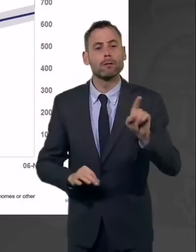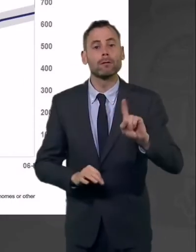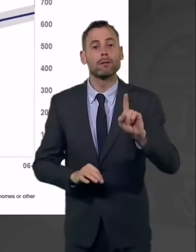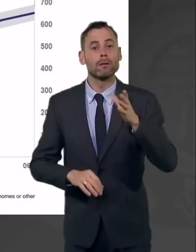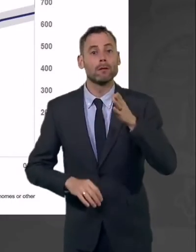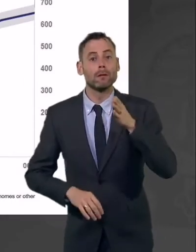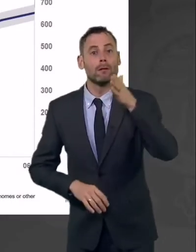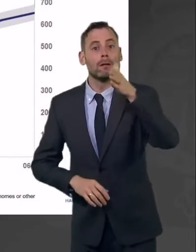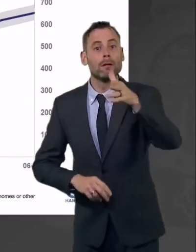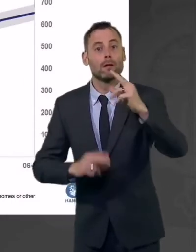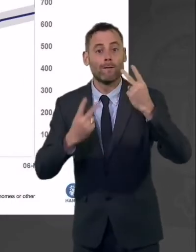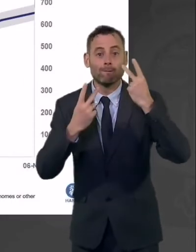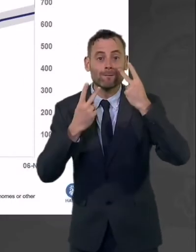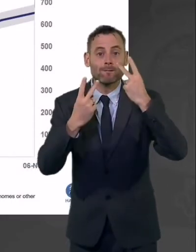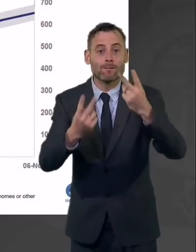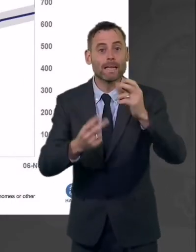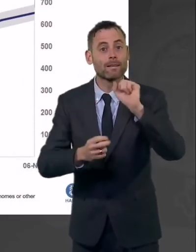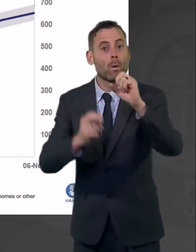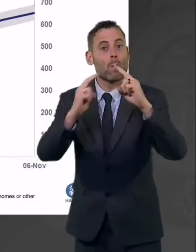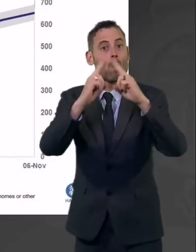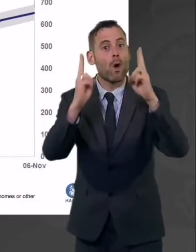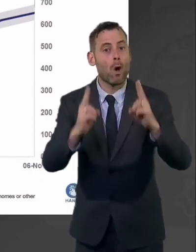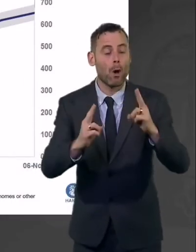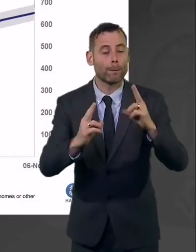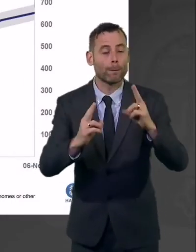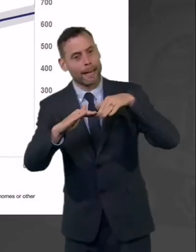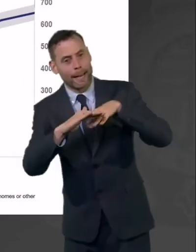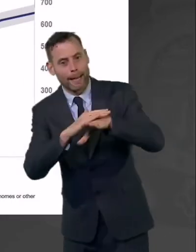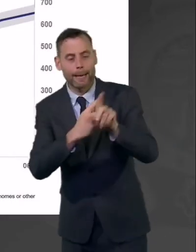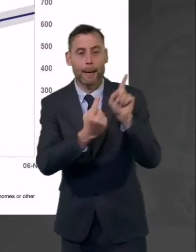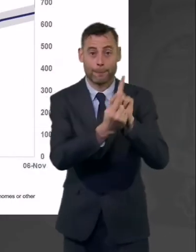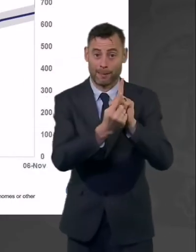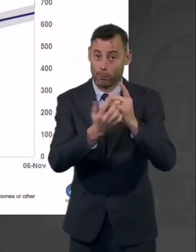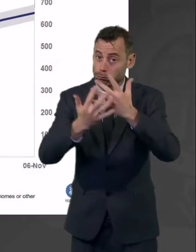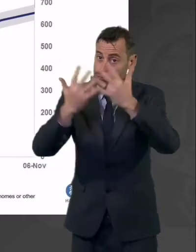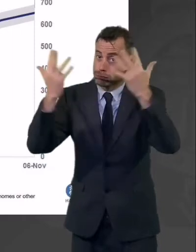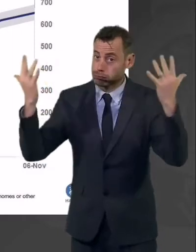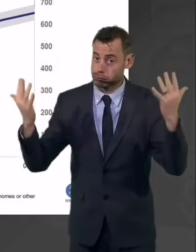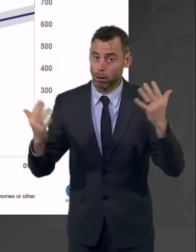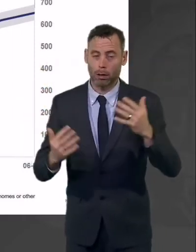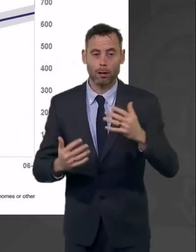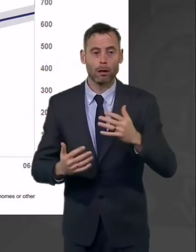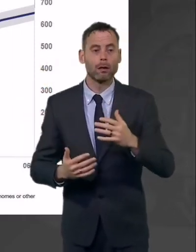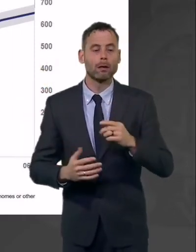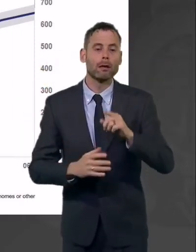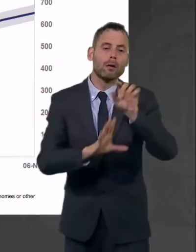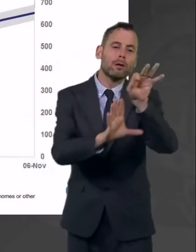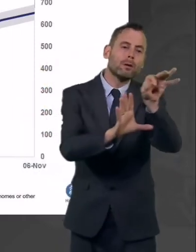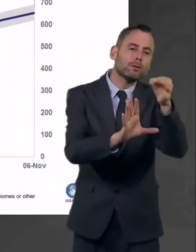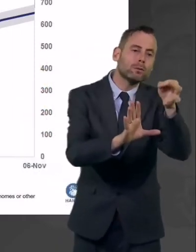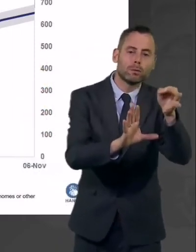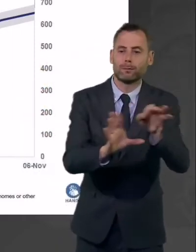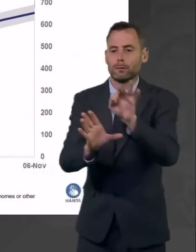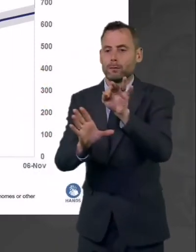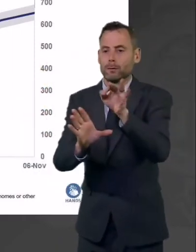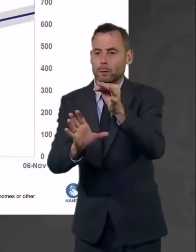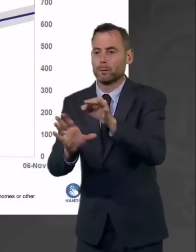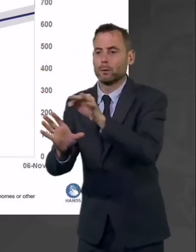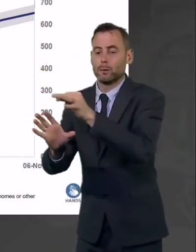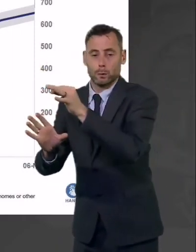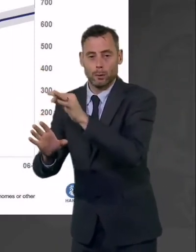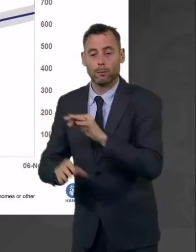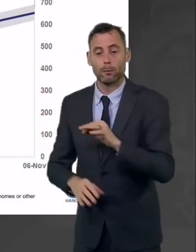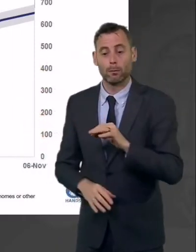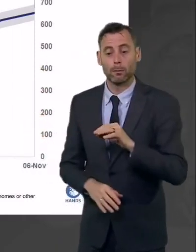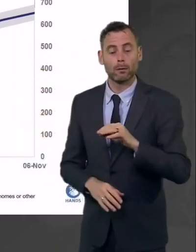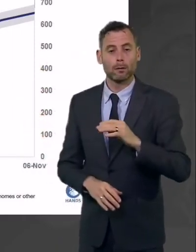takes swabs in the nose and throat of everybody over the age of 2 who agrees, who lives in that household. And it goes week after week